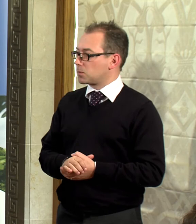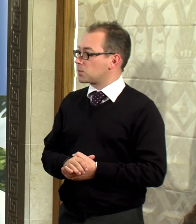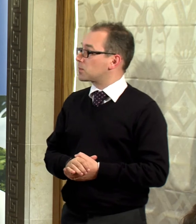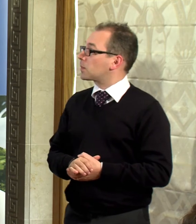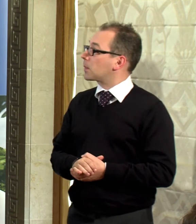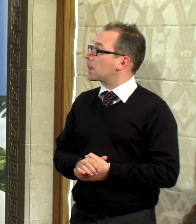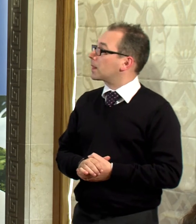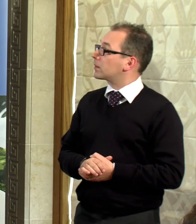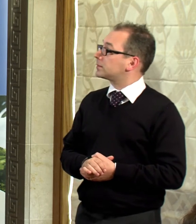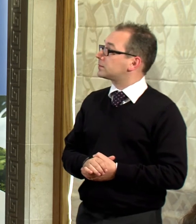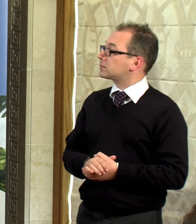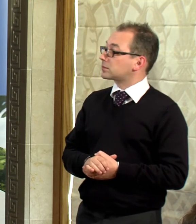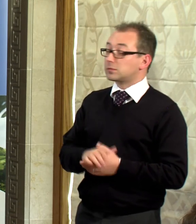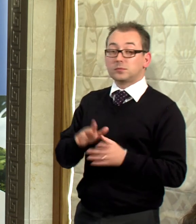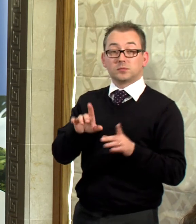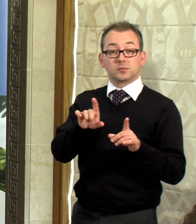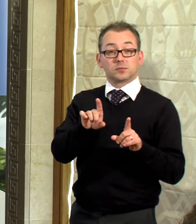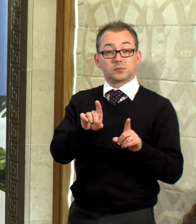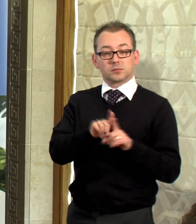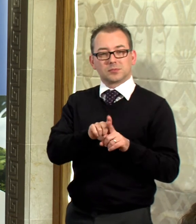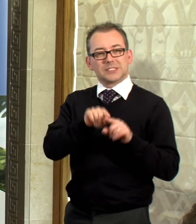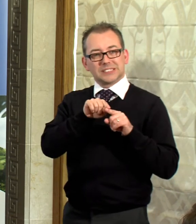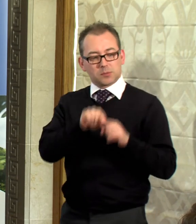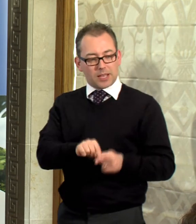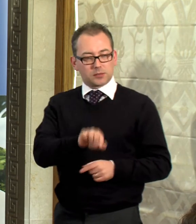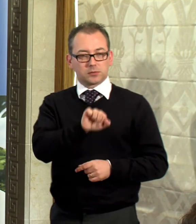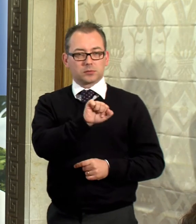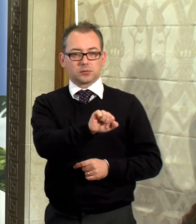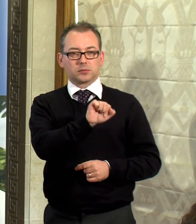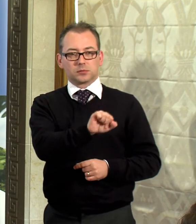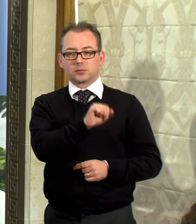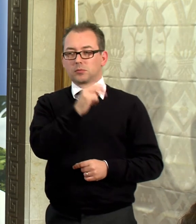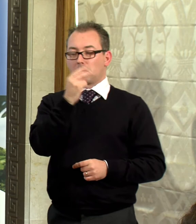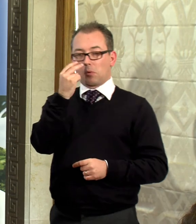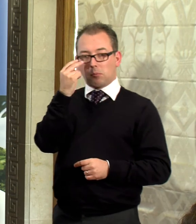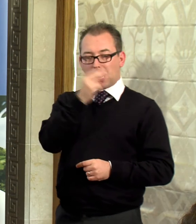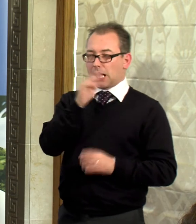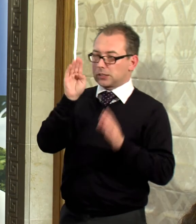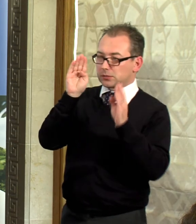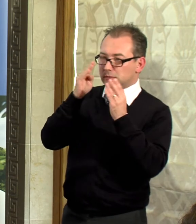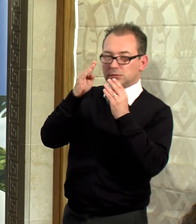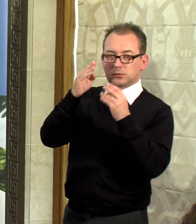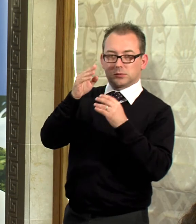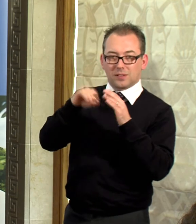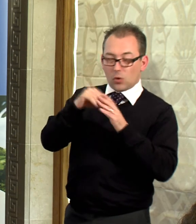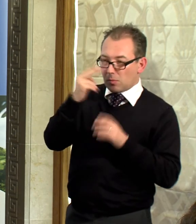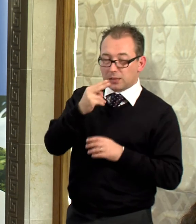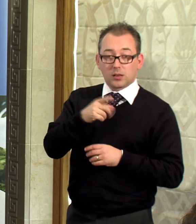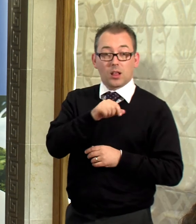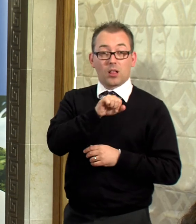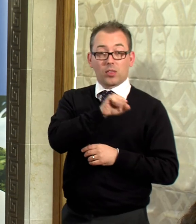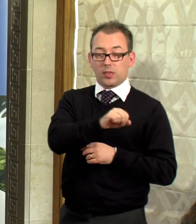Similarly, depending on the type and degree of blindness, a person may have different experiences of